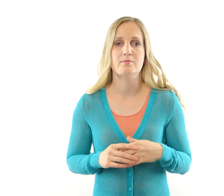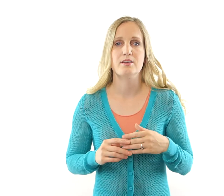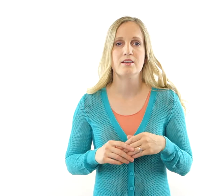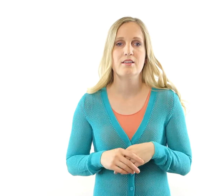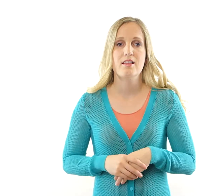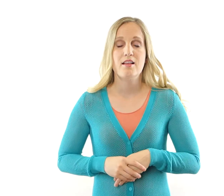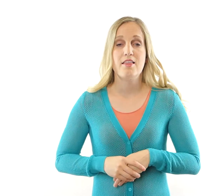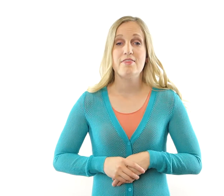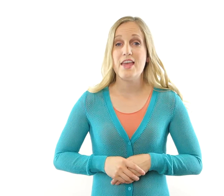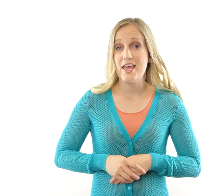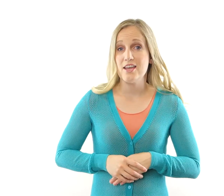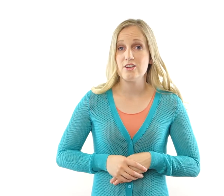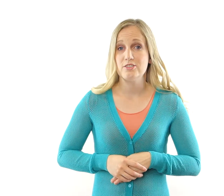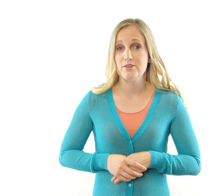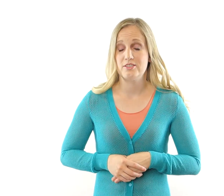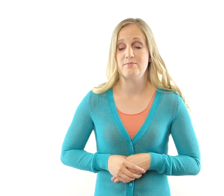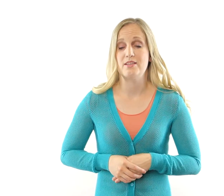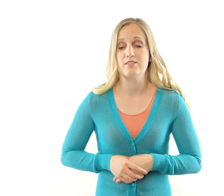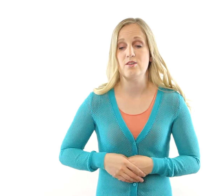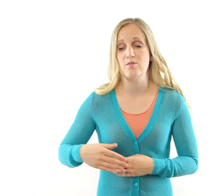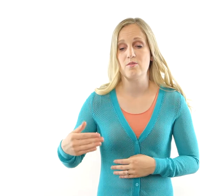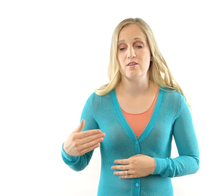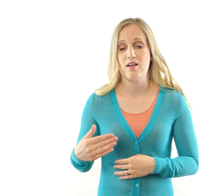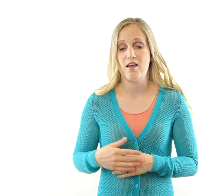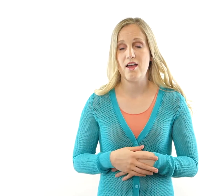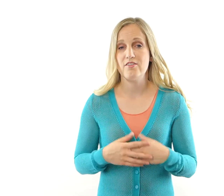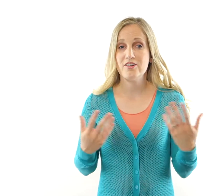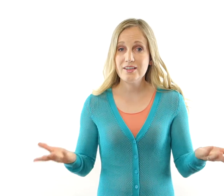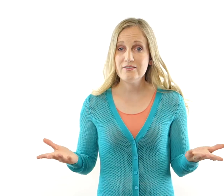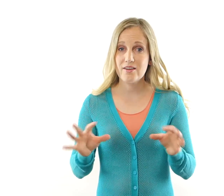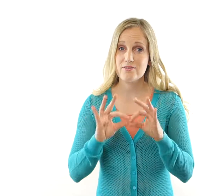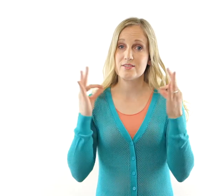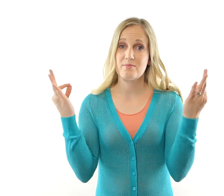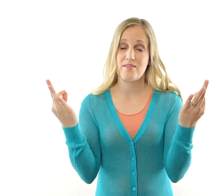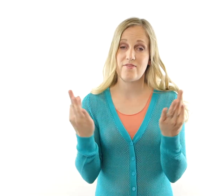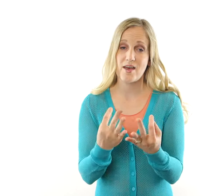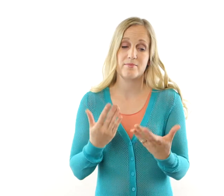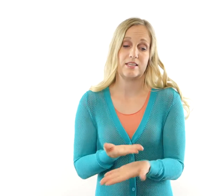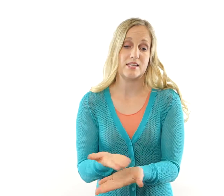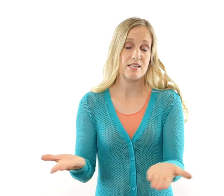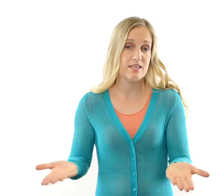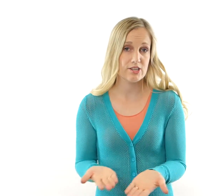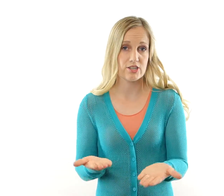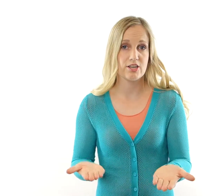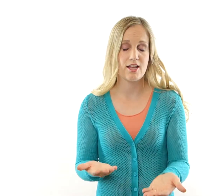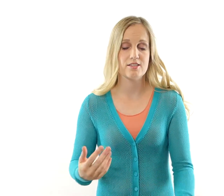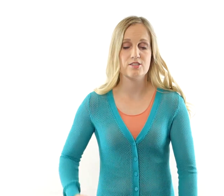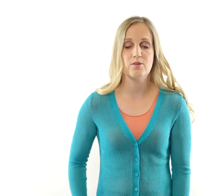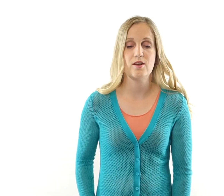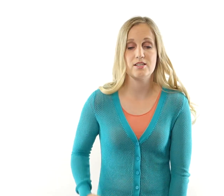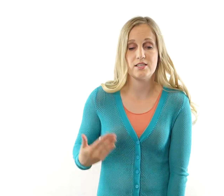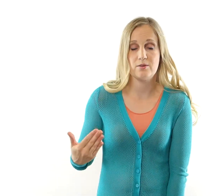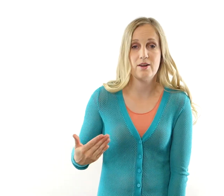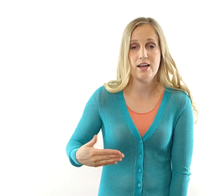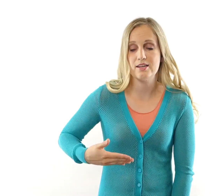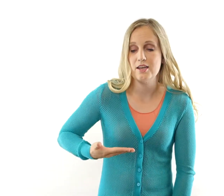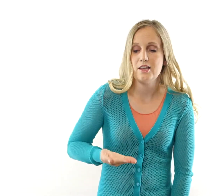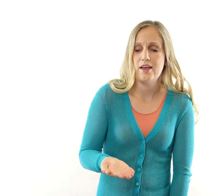want. They are so good to me. So I've already referenced my family here. And so I just take one hand and